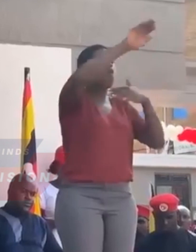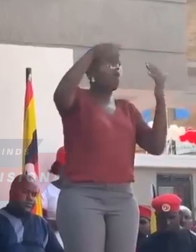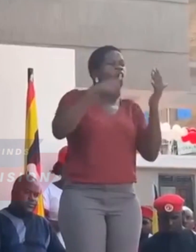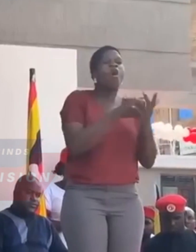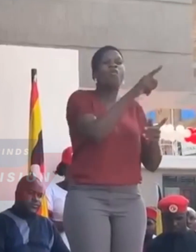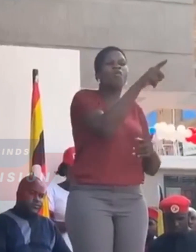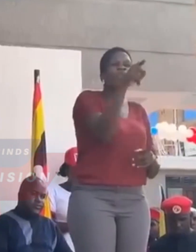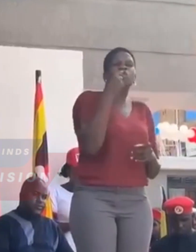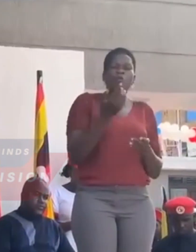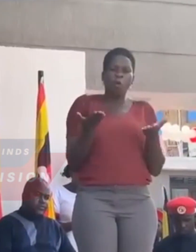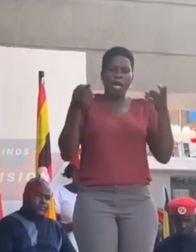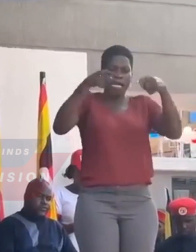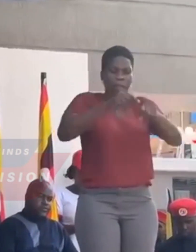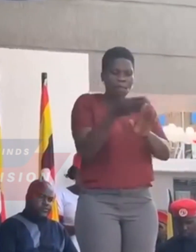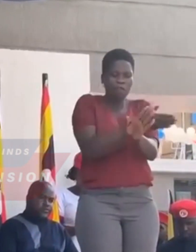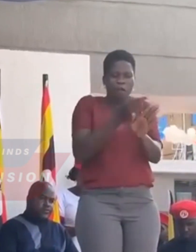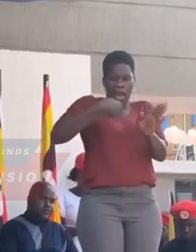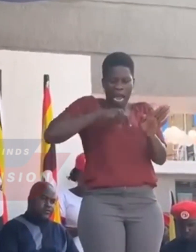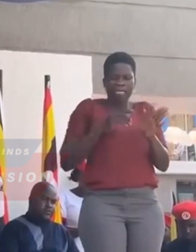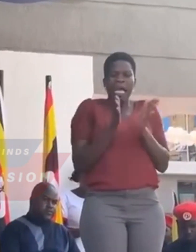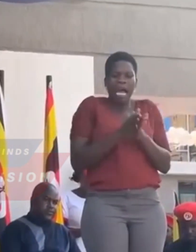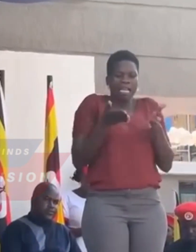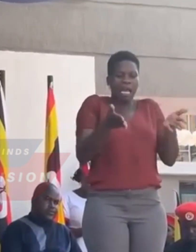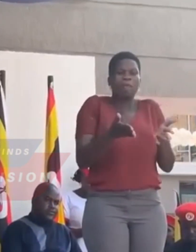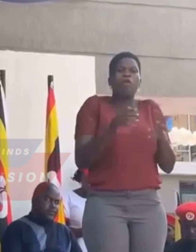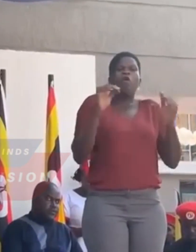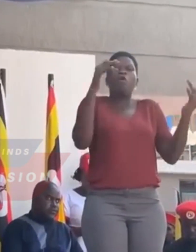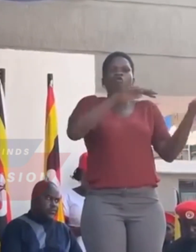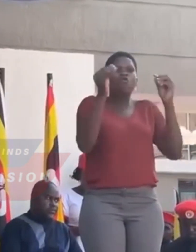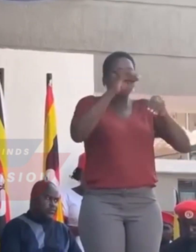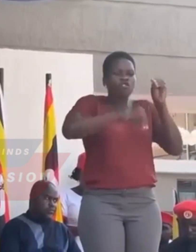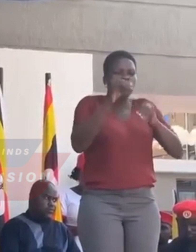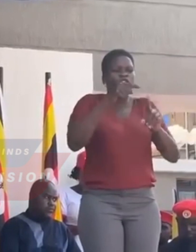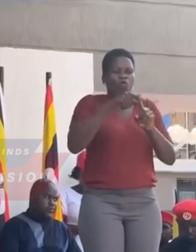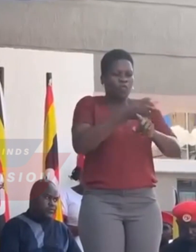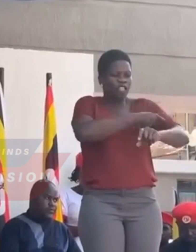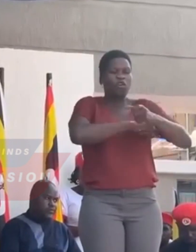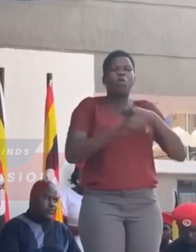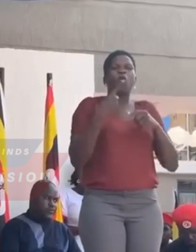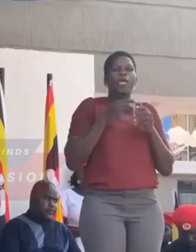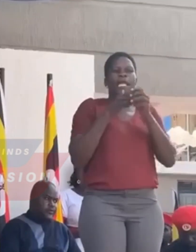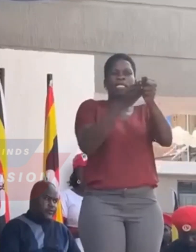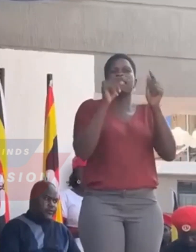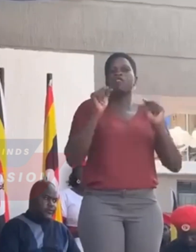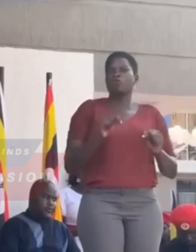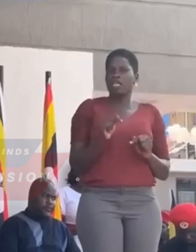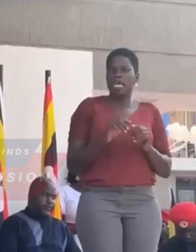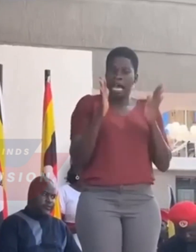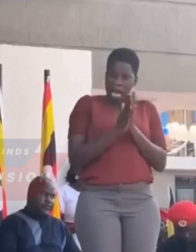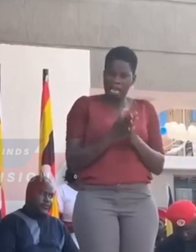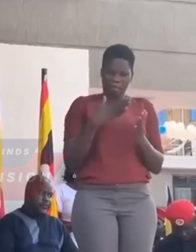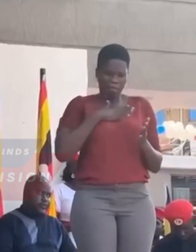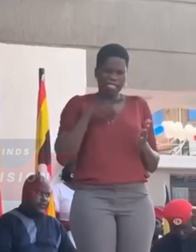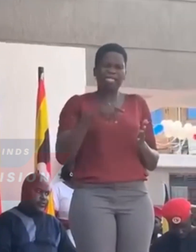that have come long before us, that have contributed to this struggle that we are leading today. And may it be